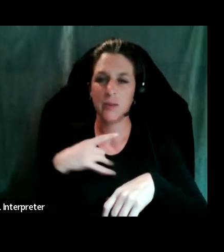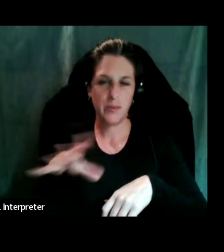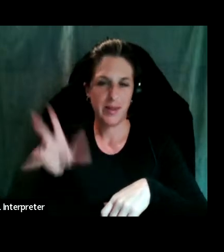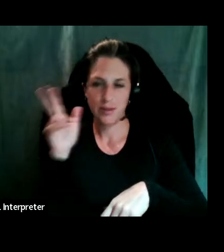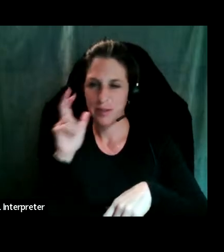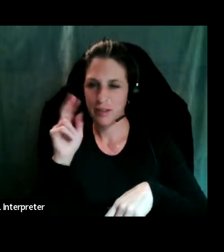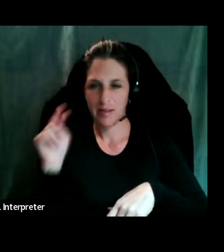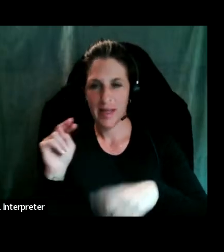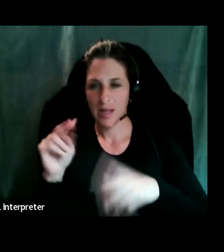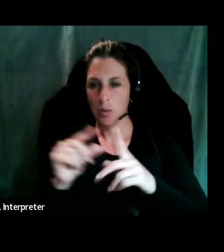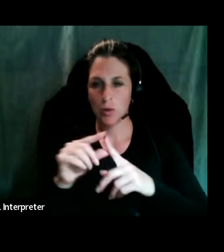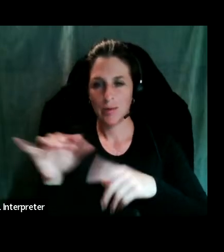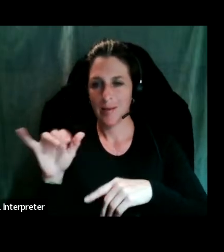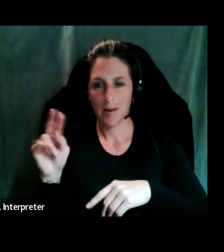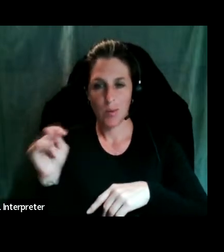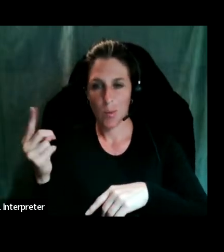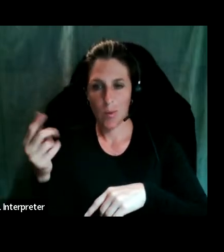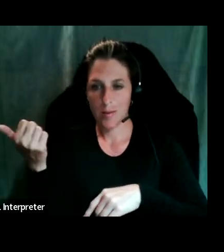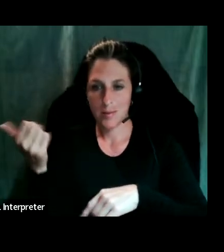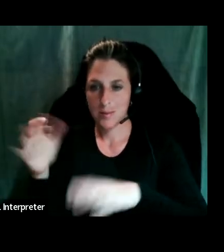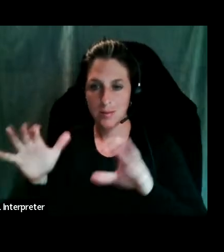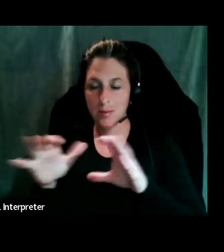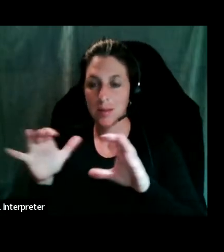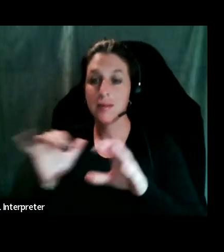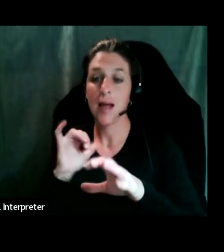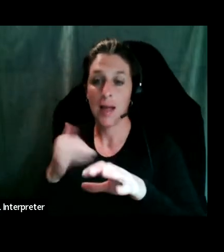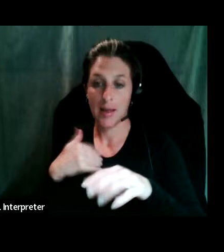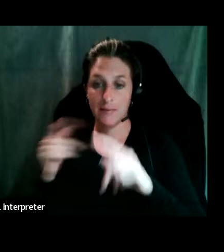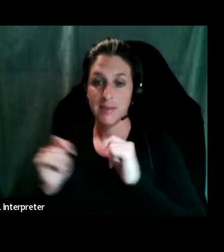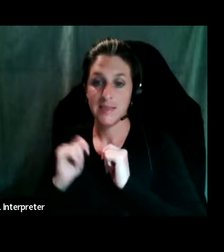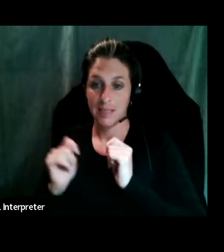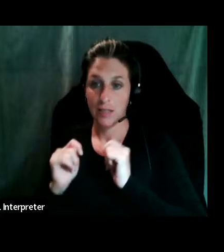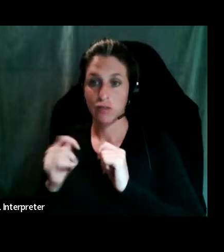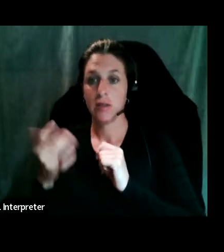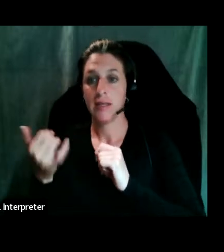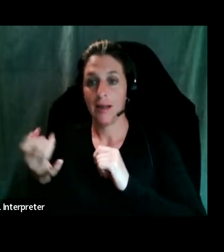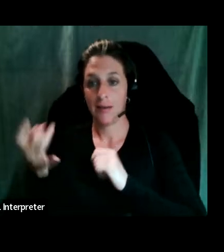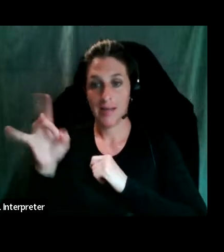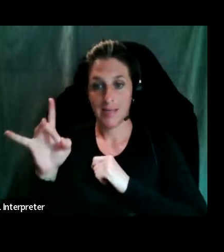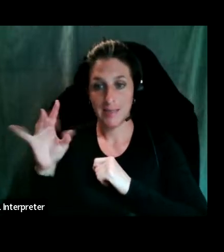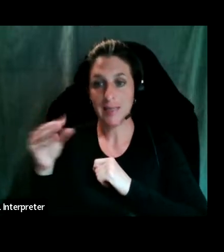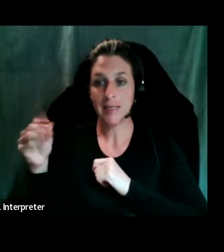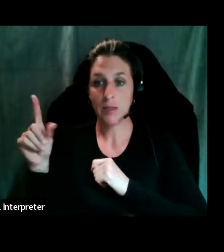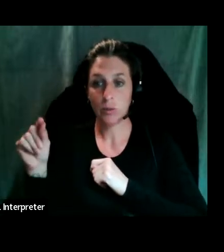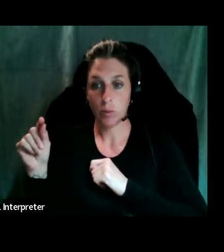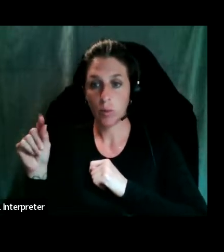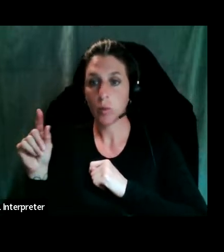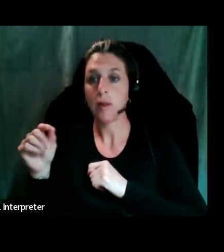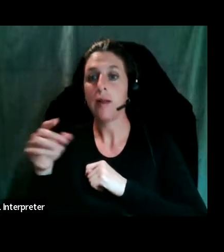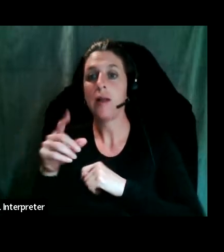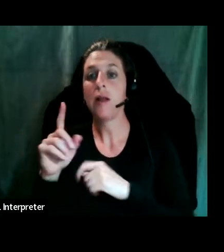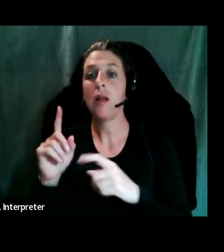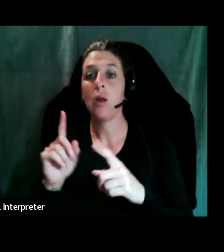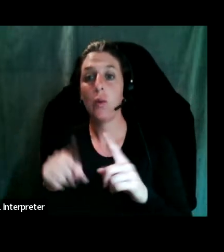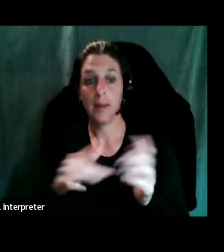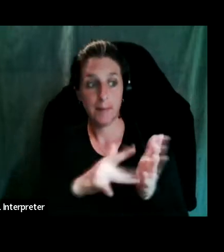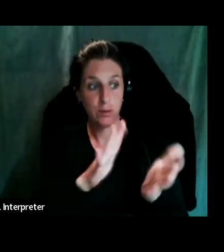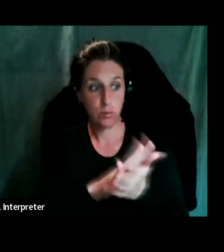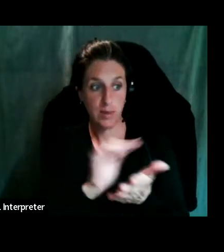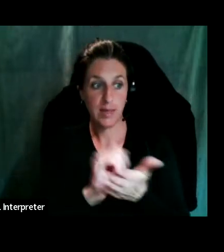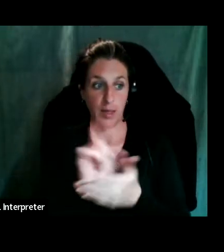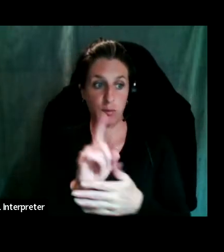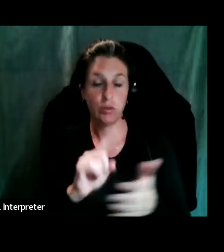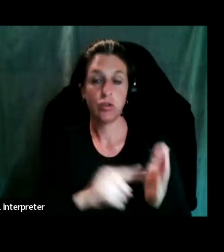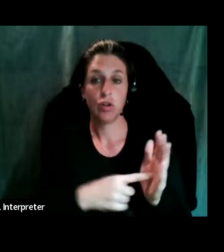just like nobody else does. And I have teenagers, well, now they're 18 and 20, but when they're in middle school, and that's where it starts, you hear